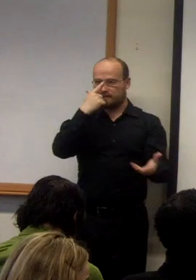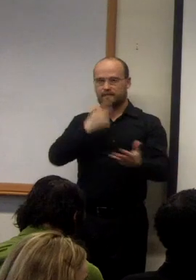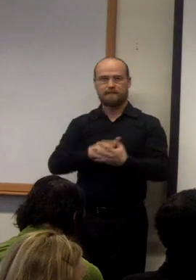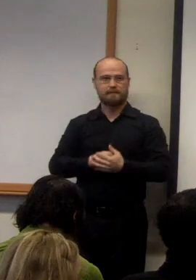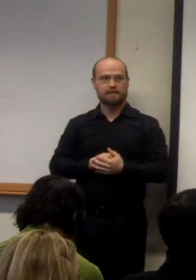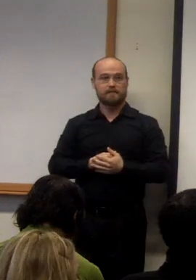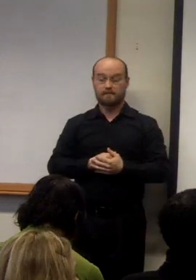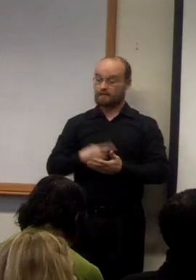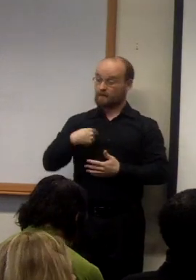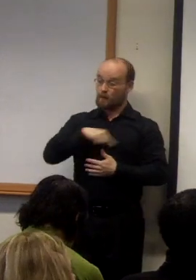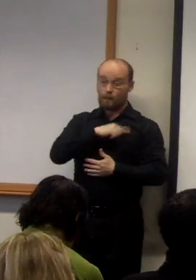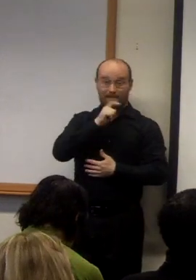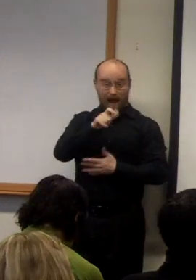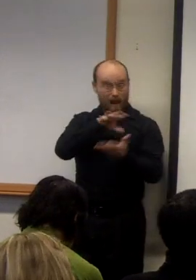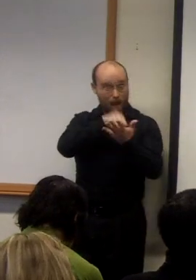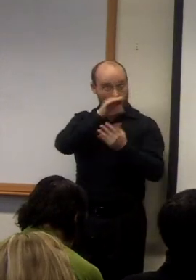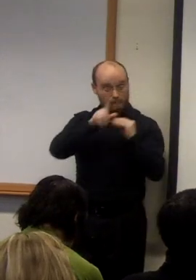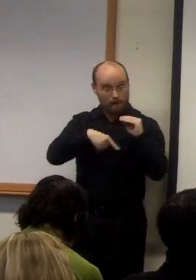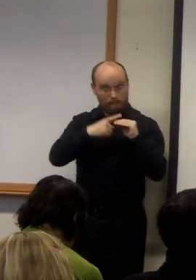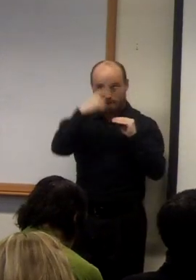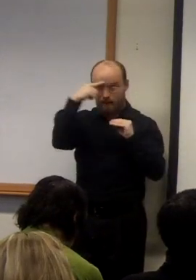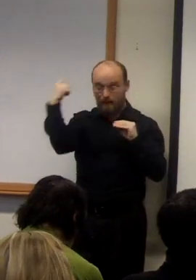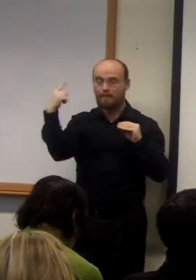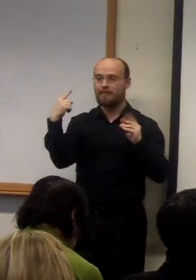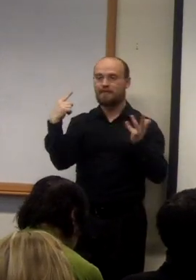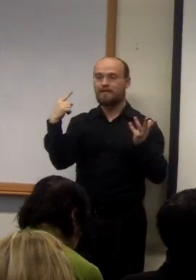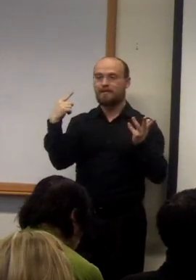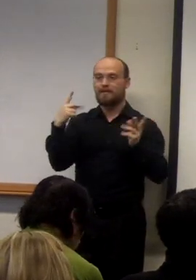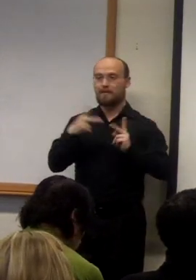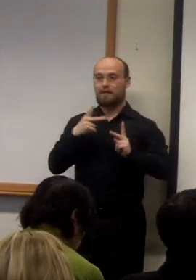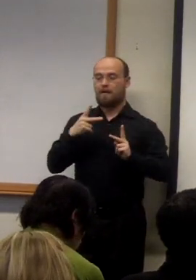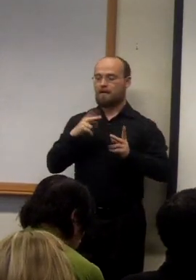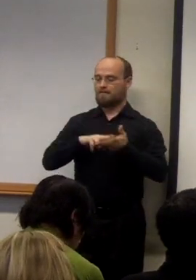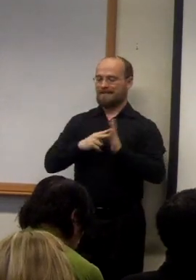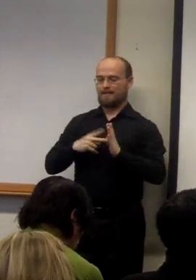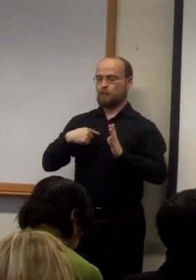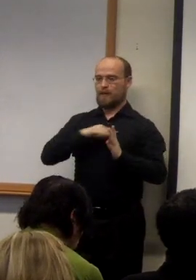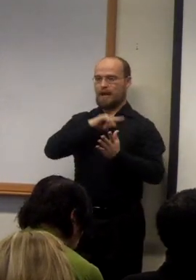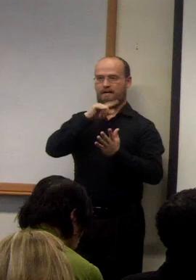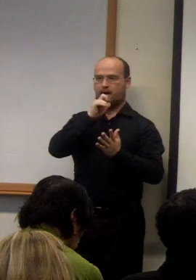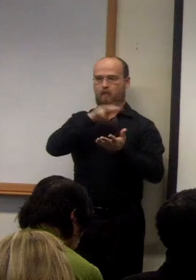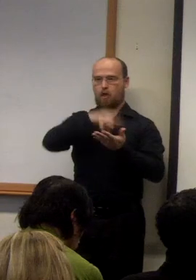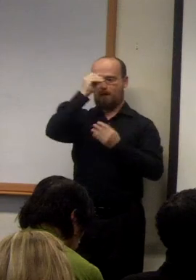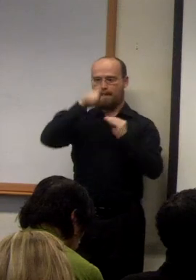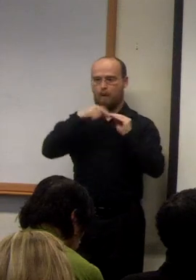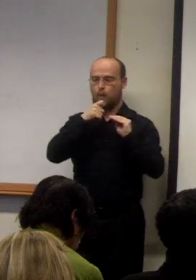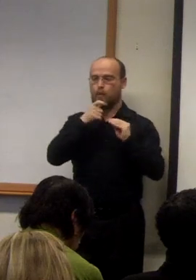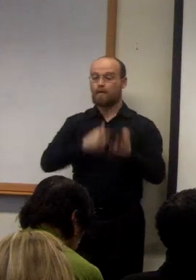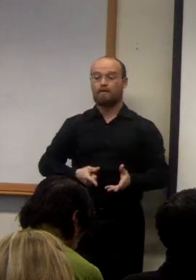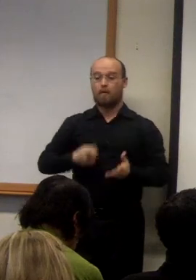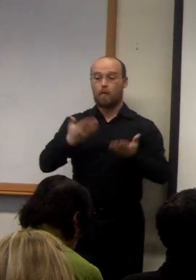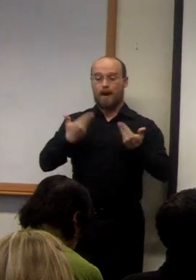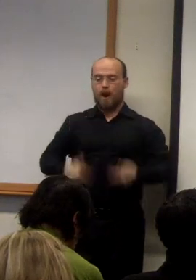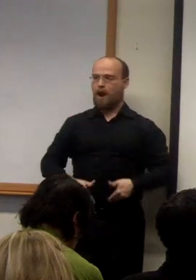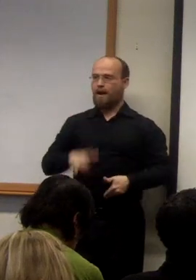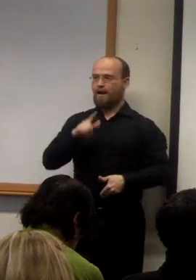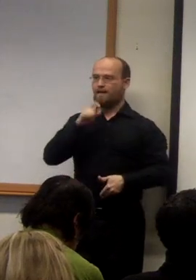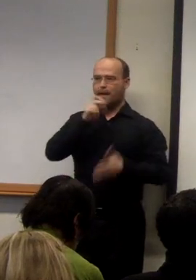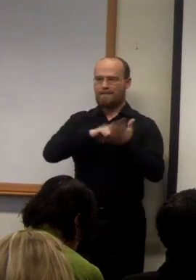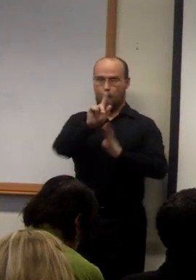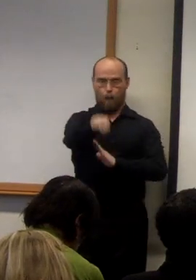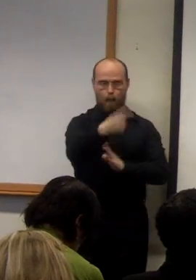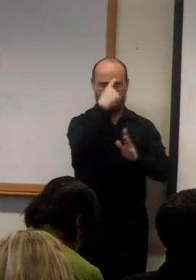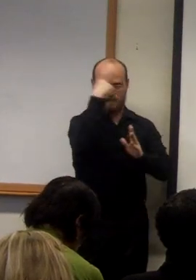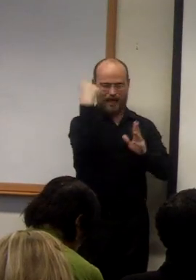I'm convinced that if we are not learning about Black people, we are not learning about who we are. And this goes for everybody, you know? And I'm not saying that we have to specifically learn about